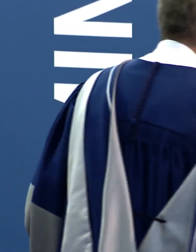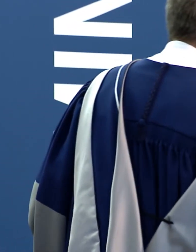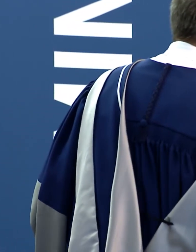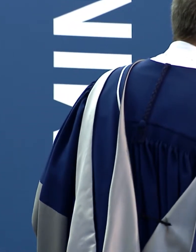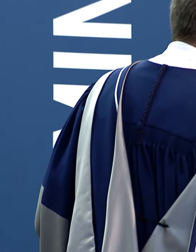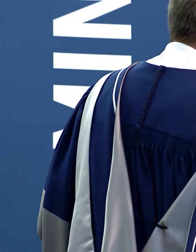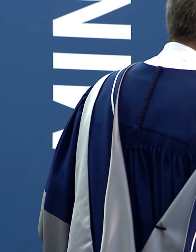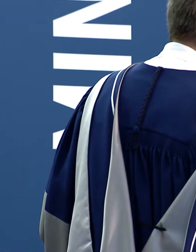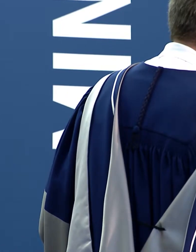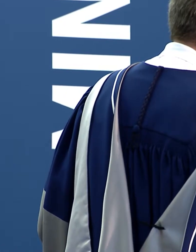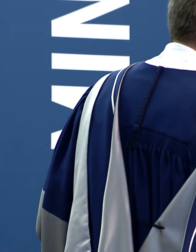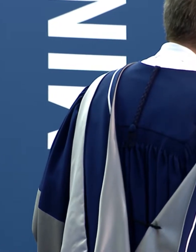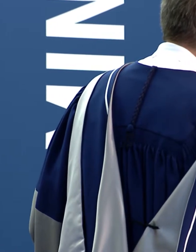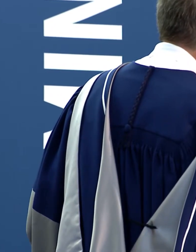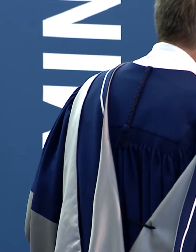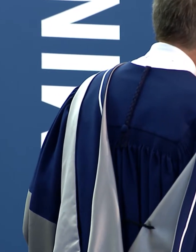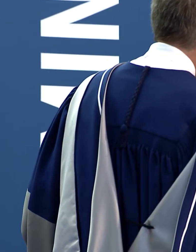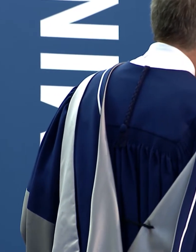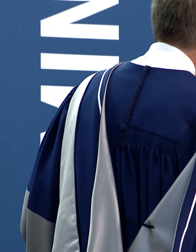Well done.